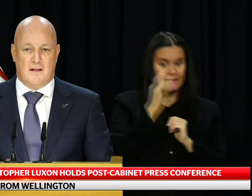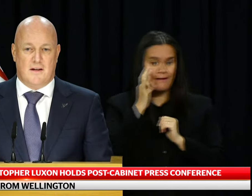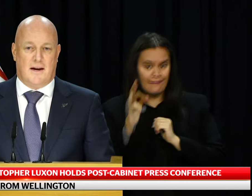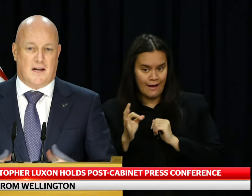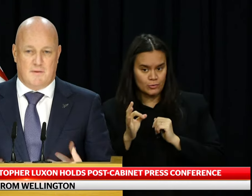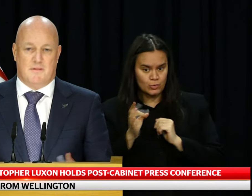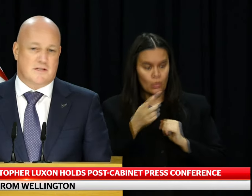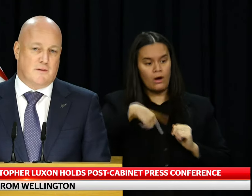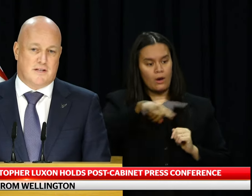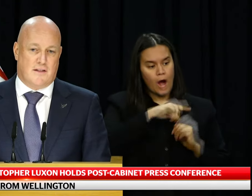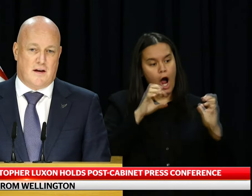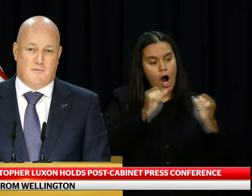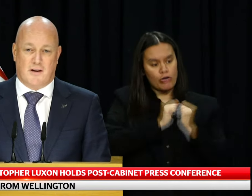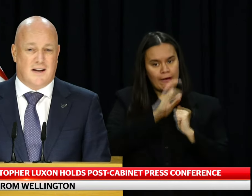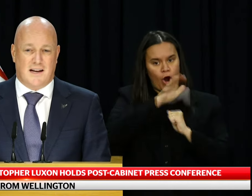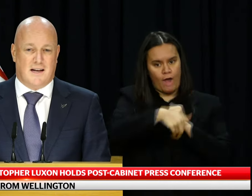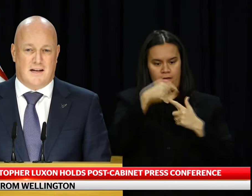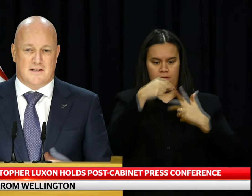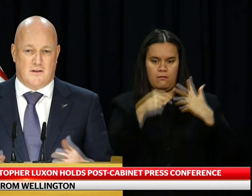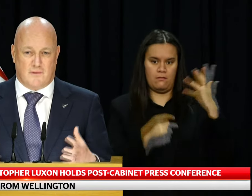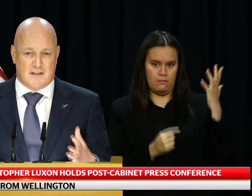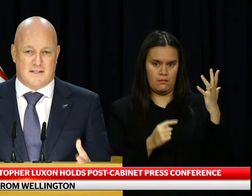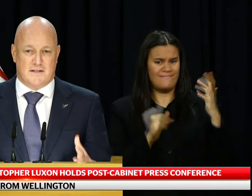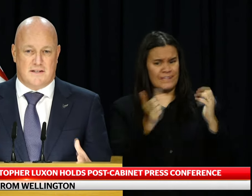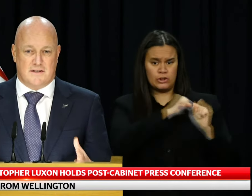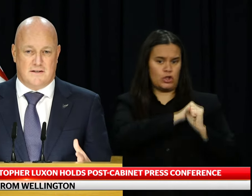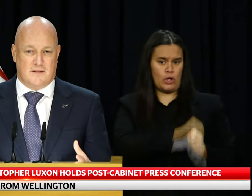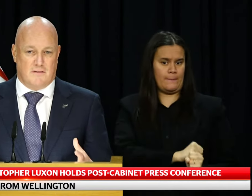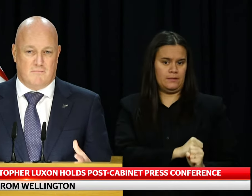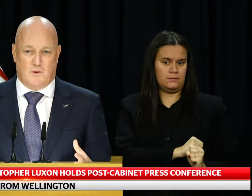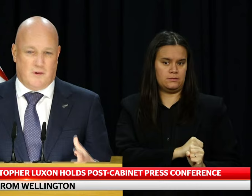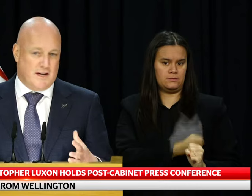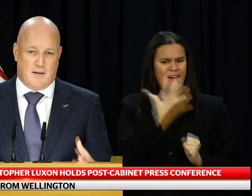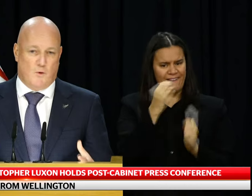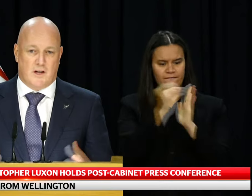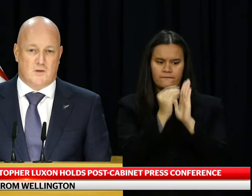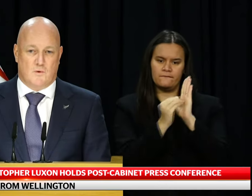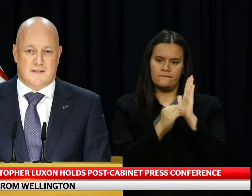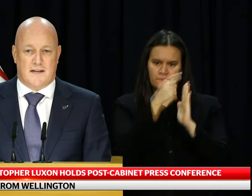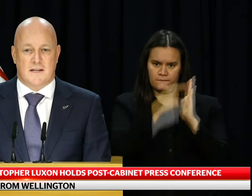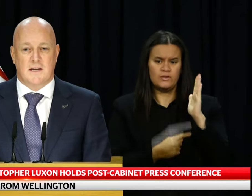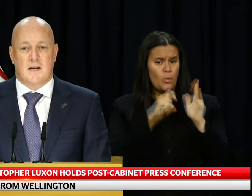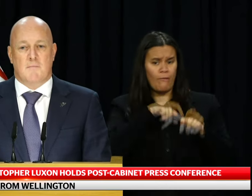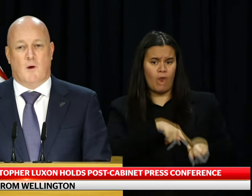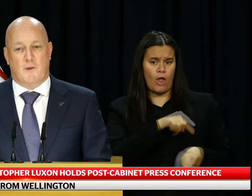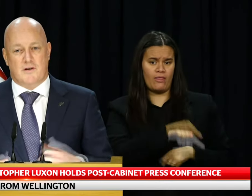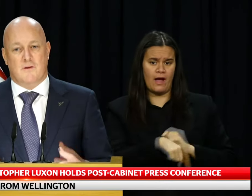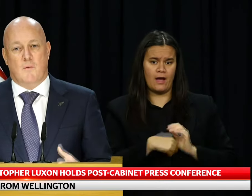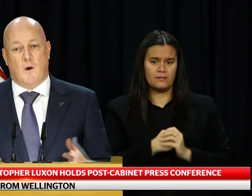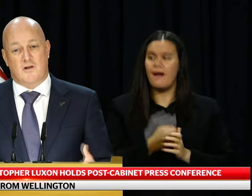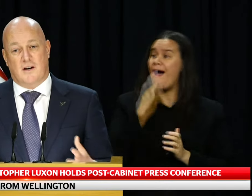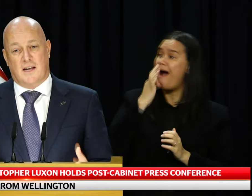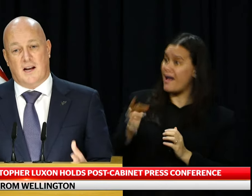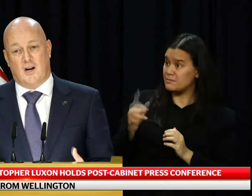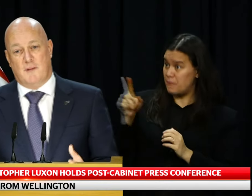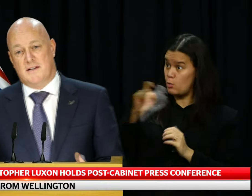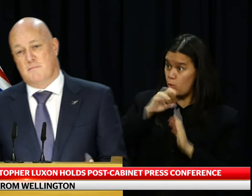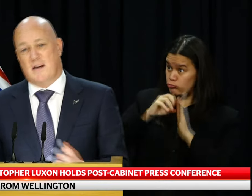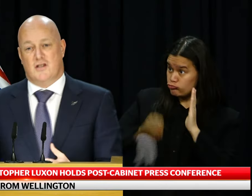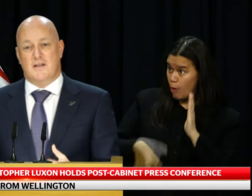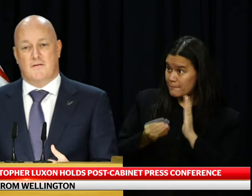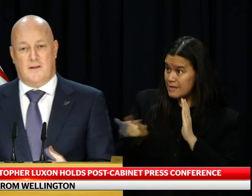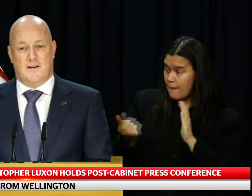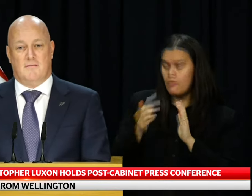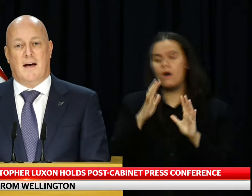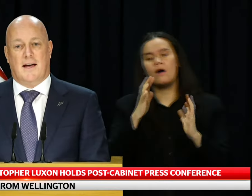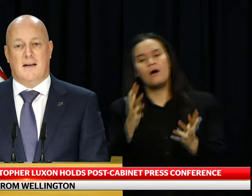each other and our commitments to each other are pretty clear. So for us, we're going to keep working towards that. What we're trying to get clear about is